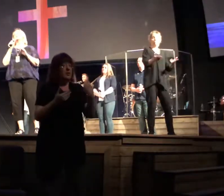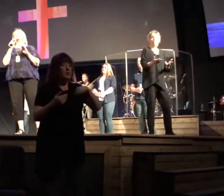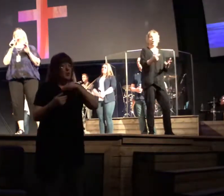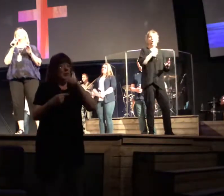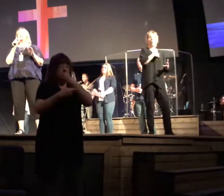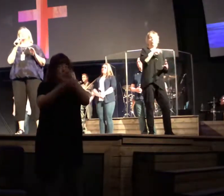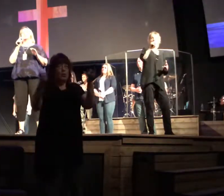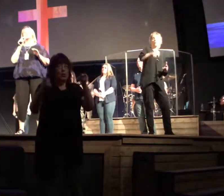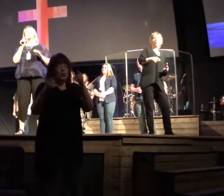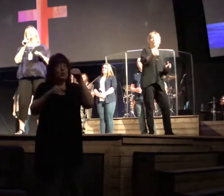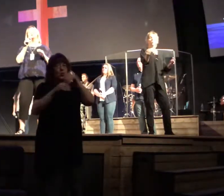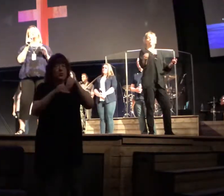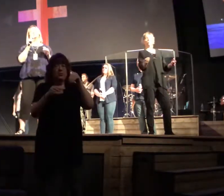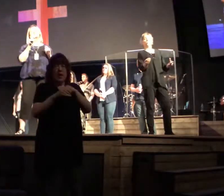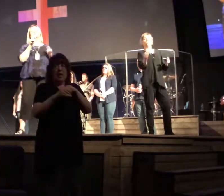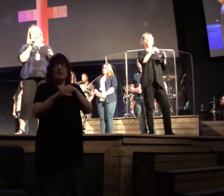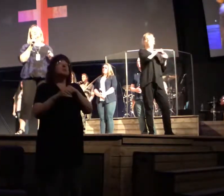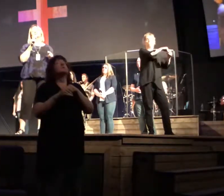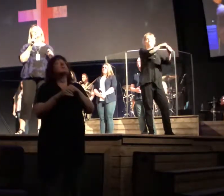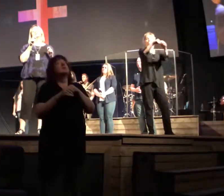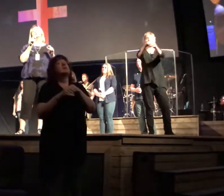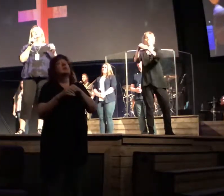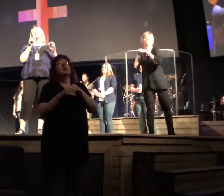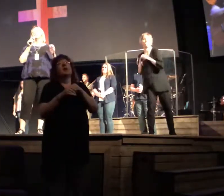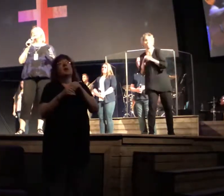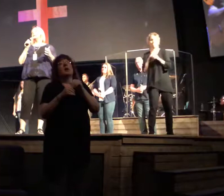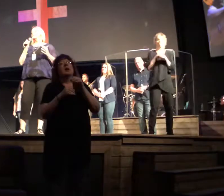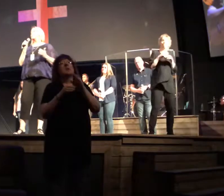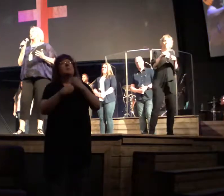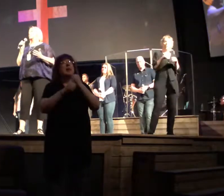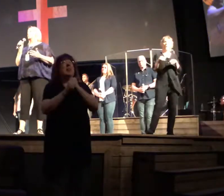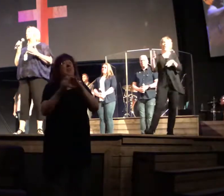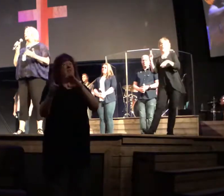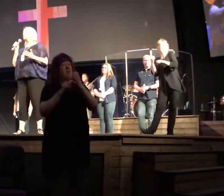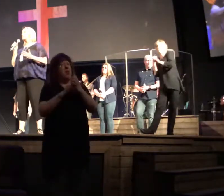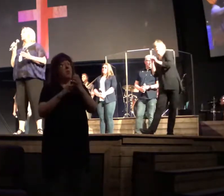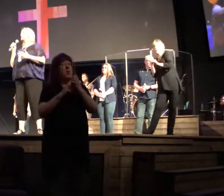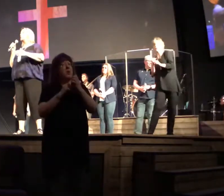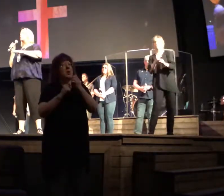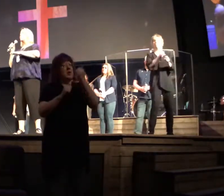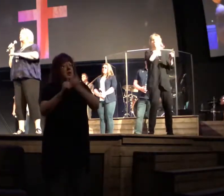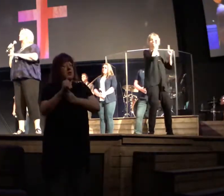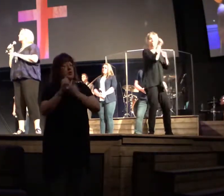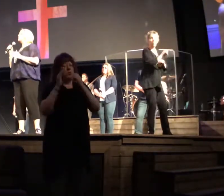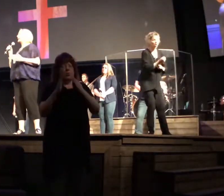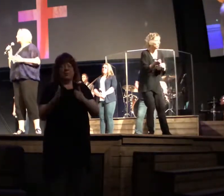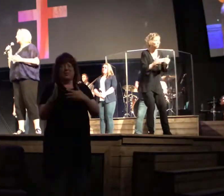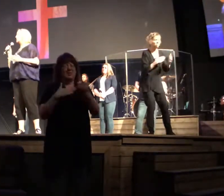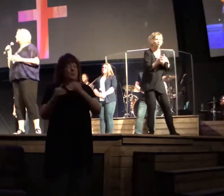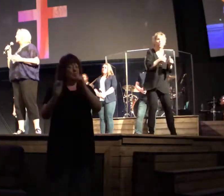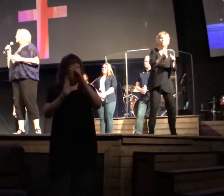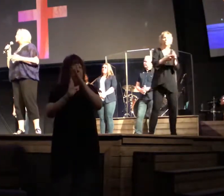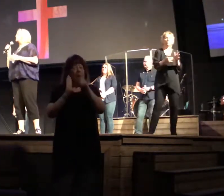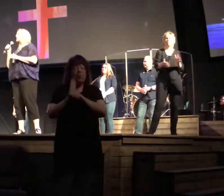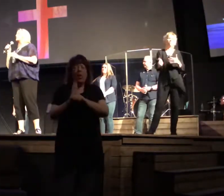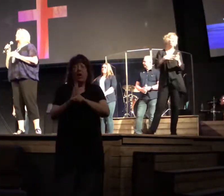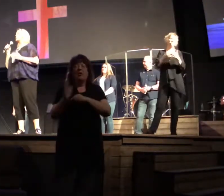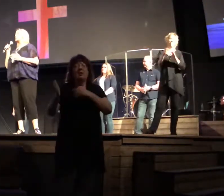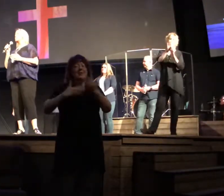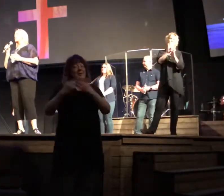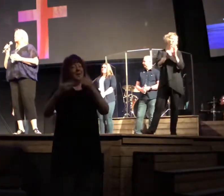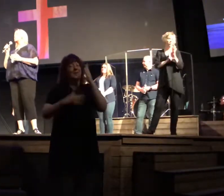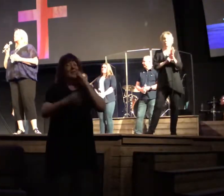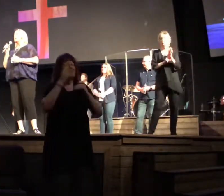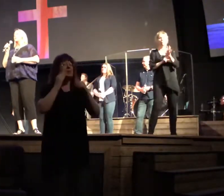need you to invest. We need you to invest in creating an environment where everyone, no matter their background, no matter